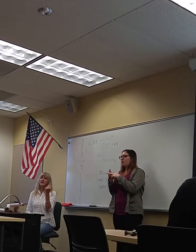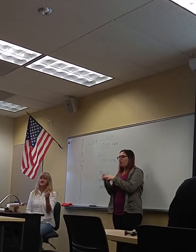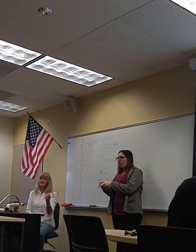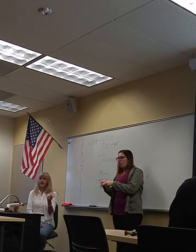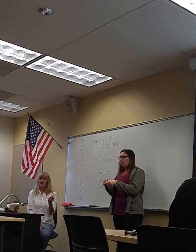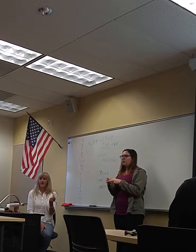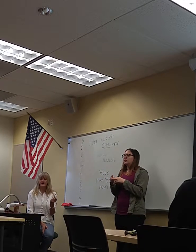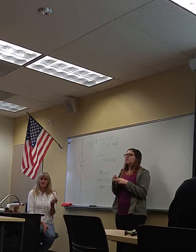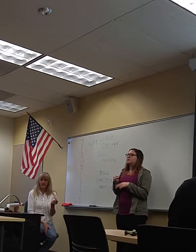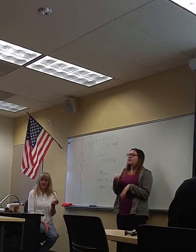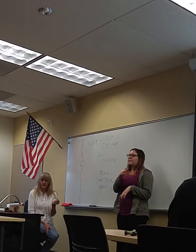because the noun is what?